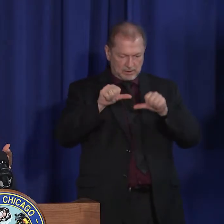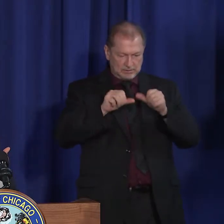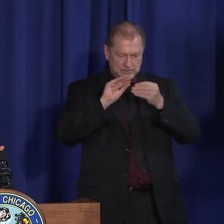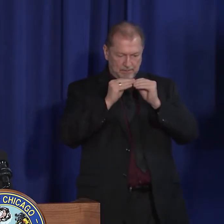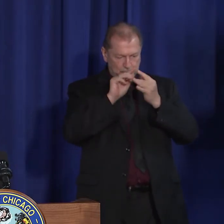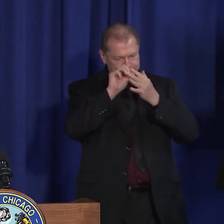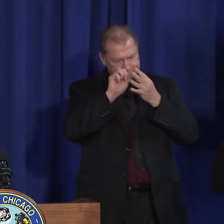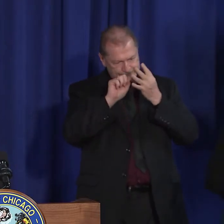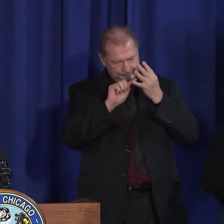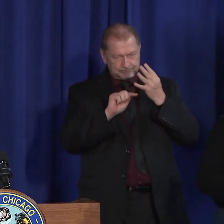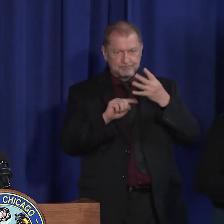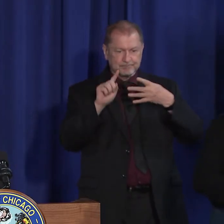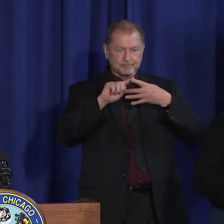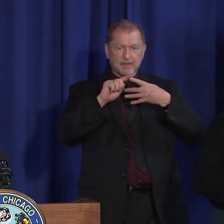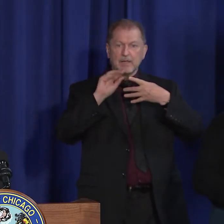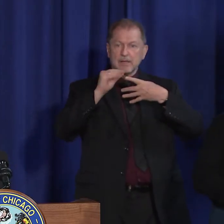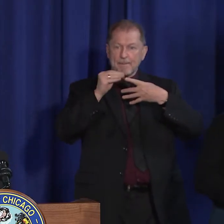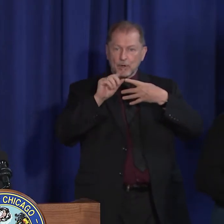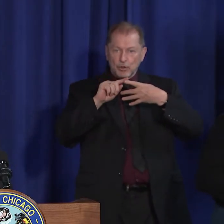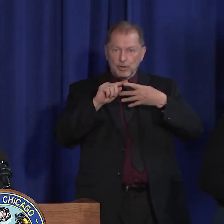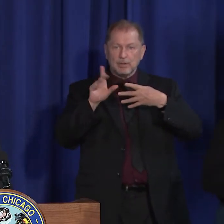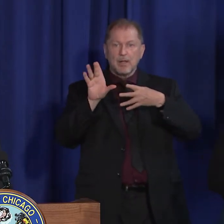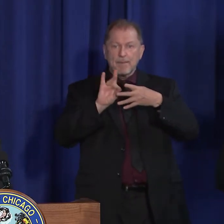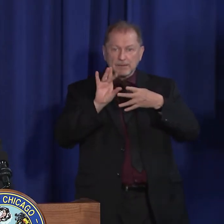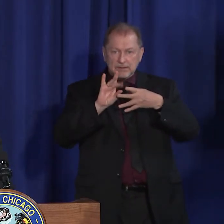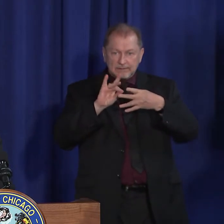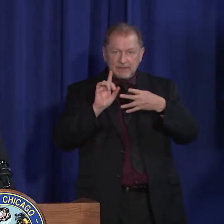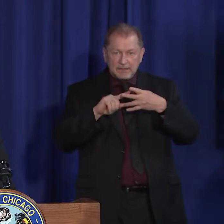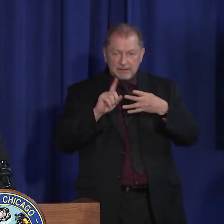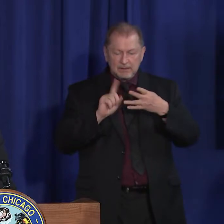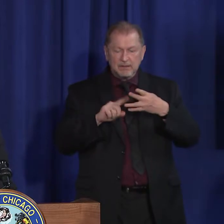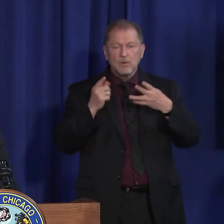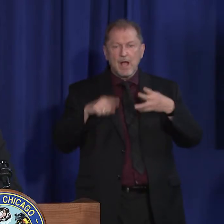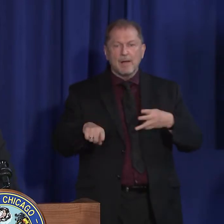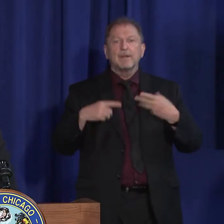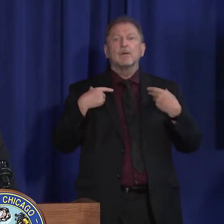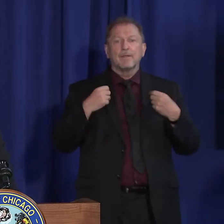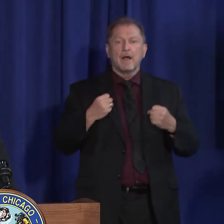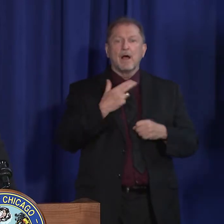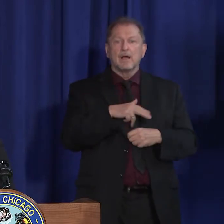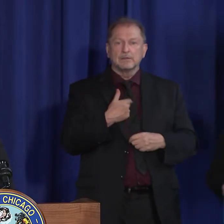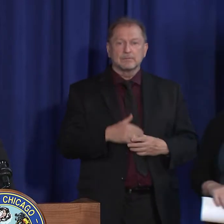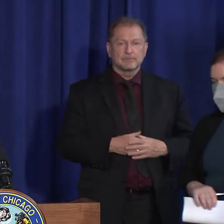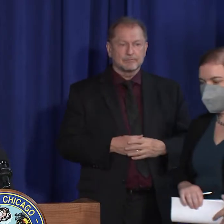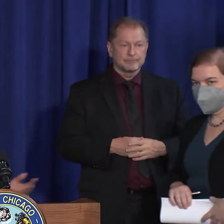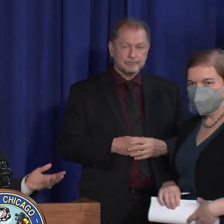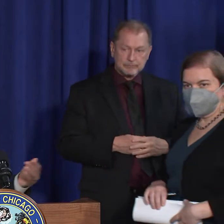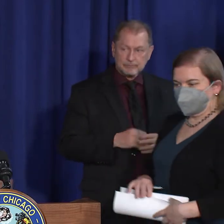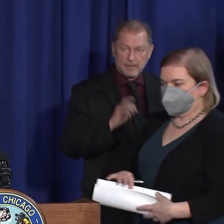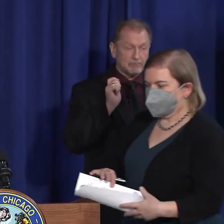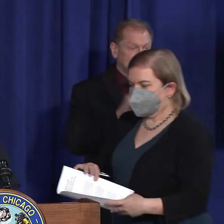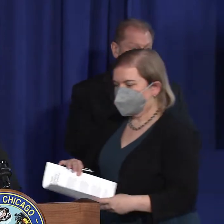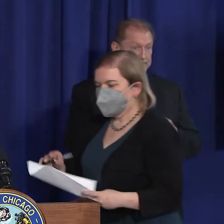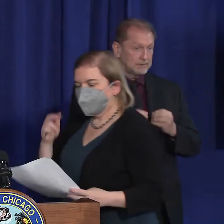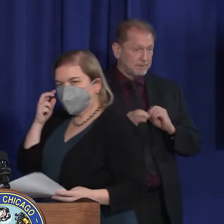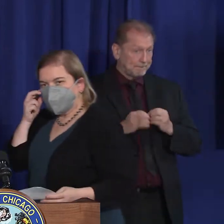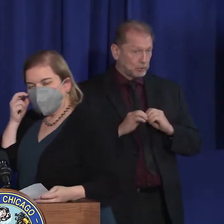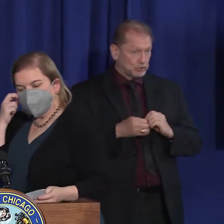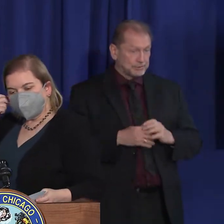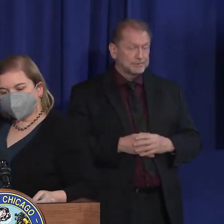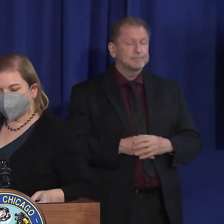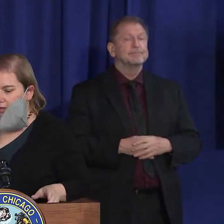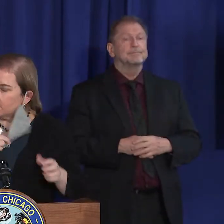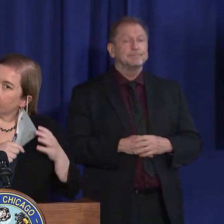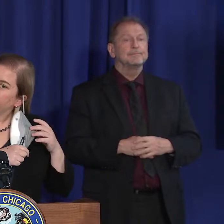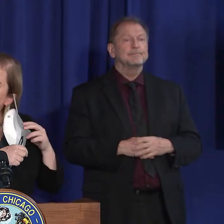always the same. Cases, positivity, and what's happening with our healthcare system. Go ahead.